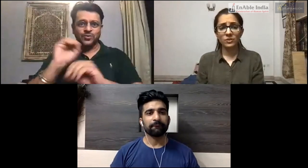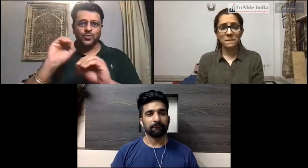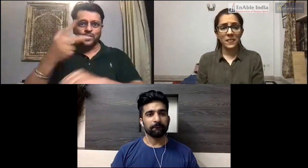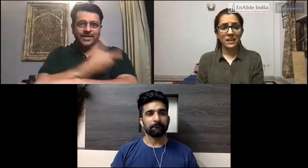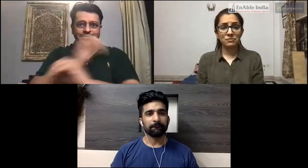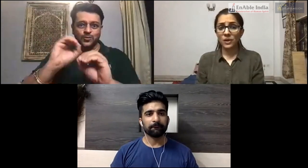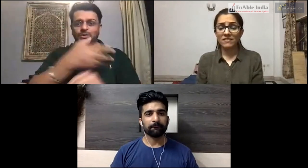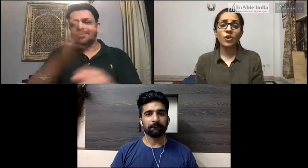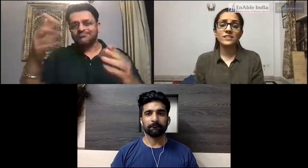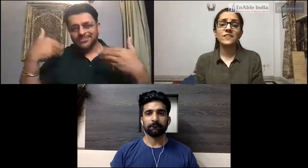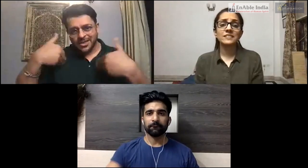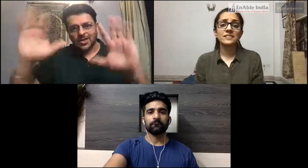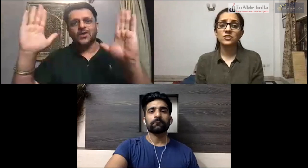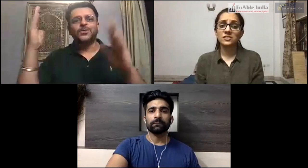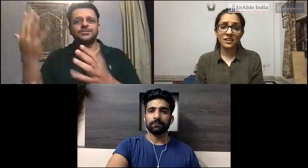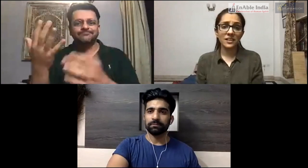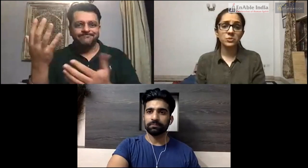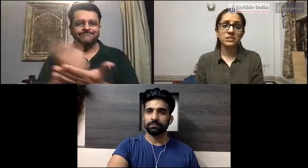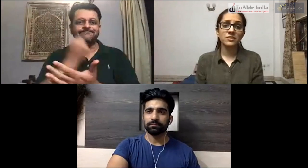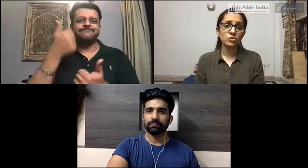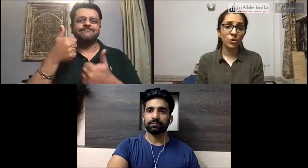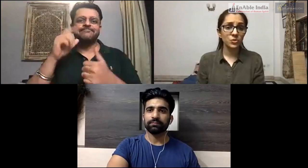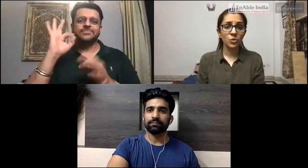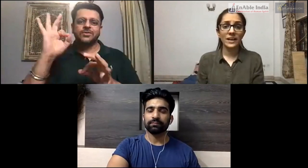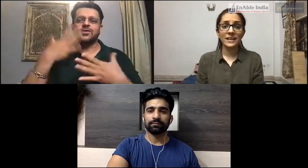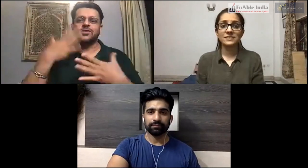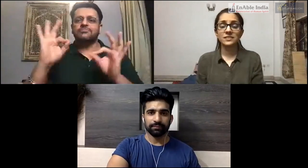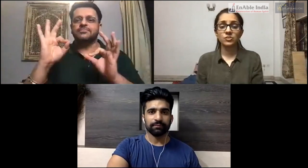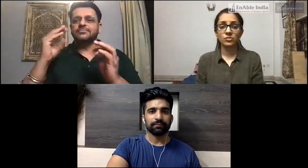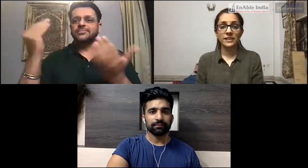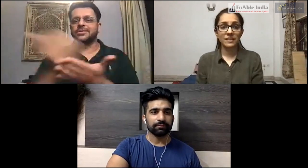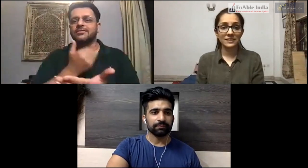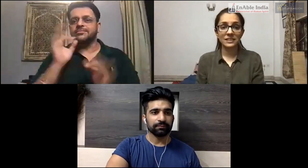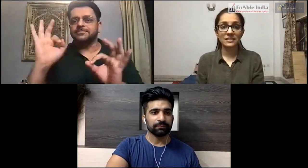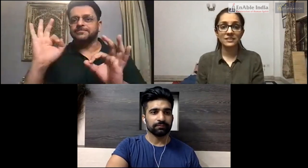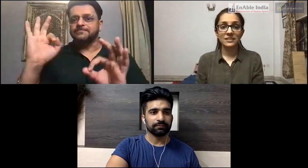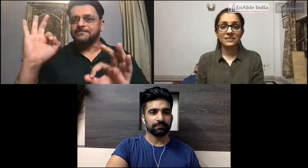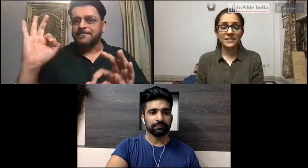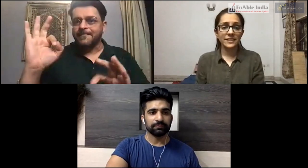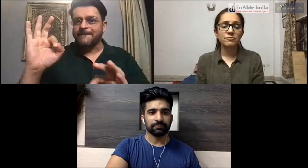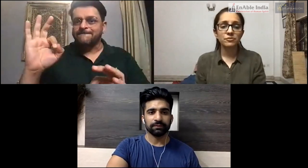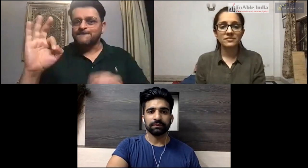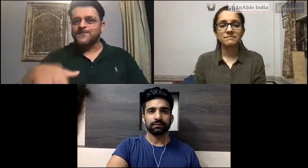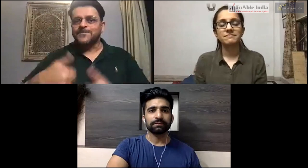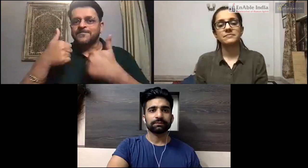So if you haven't gotten vaccination done, I would encourage you all to go ahead and get vaccinated. Stay